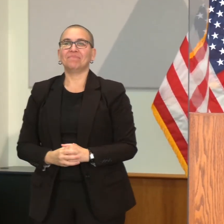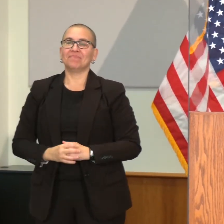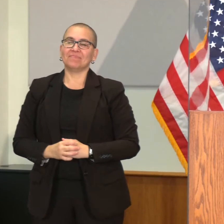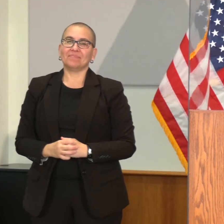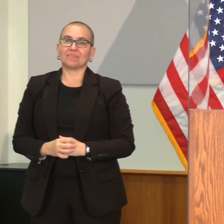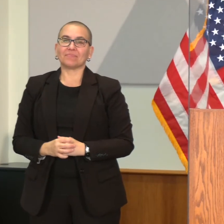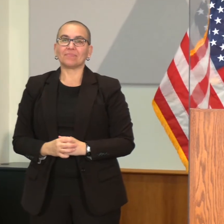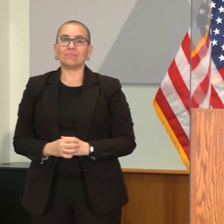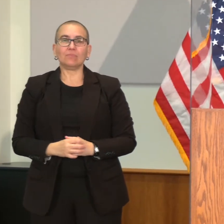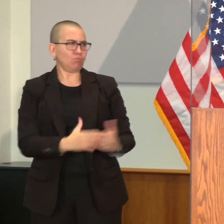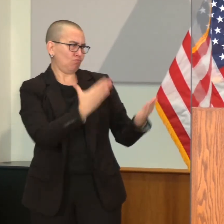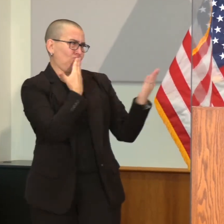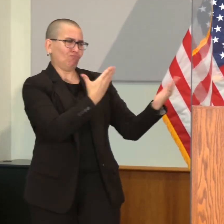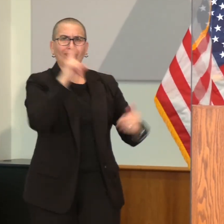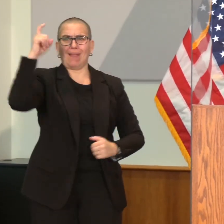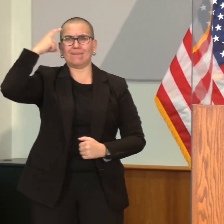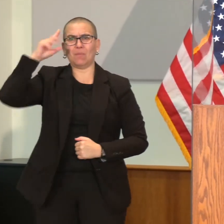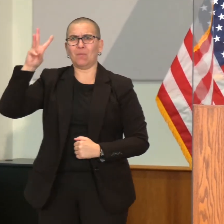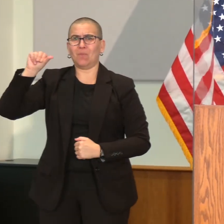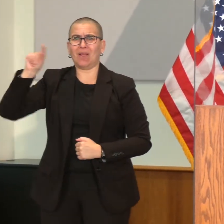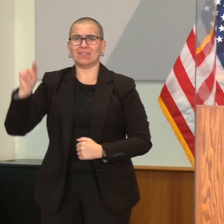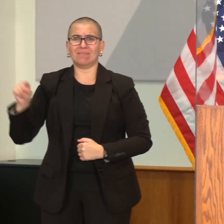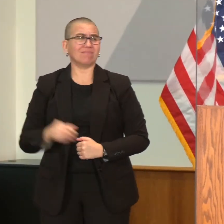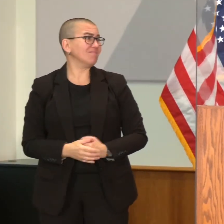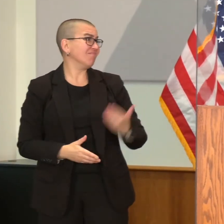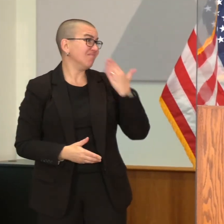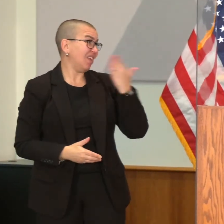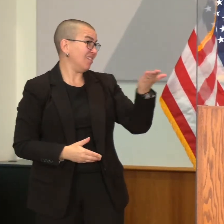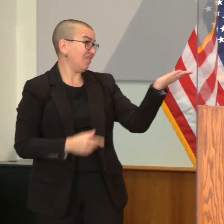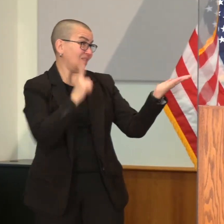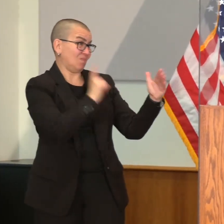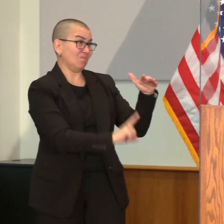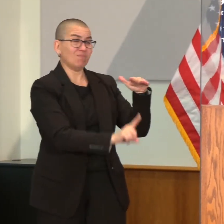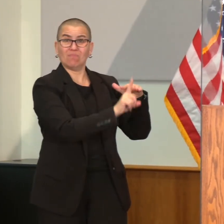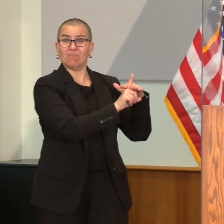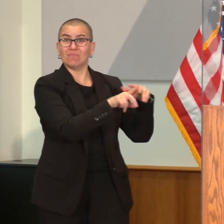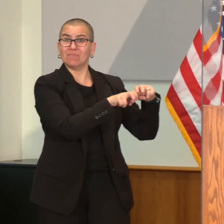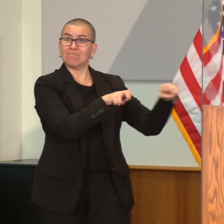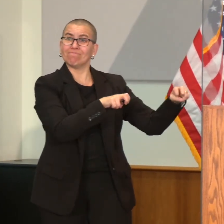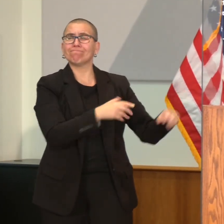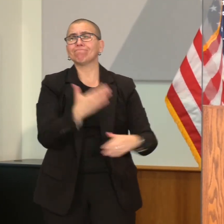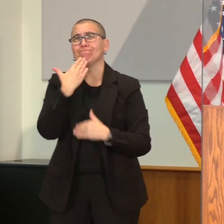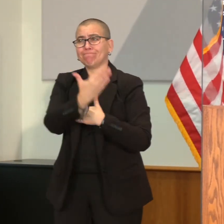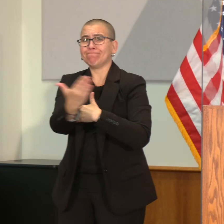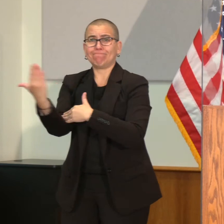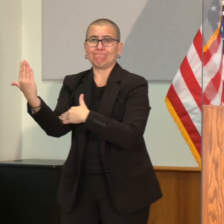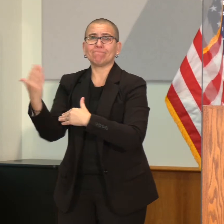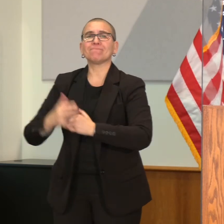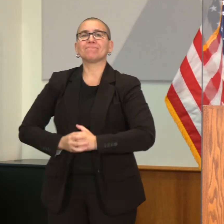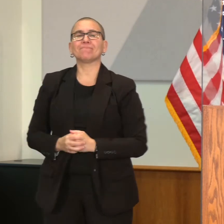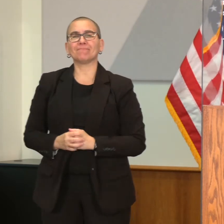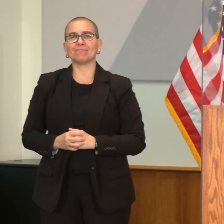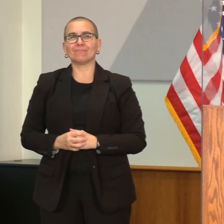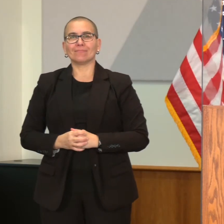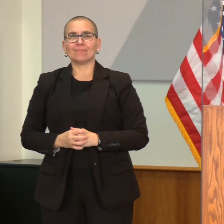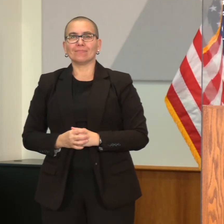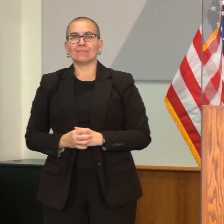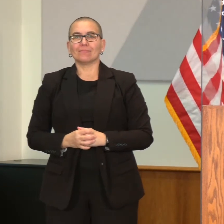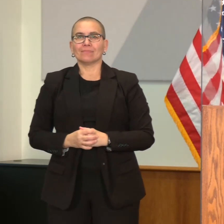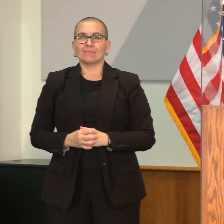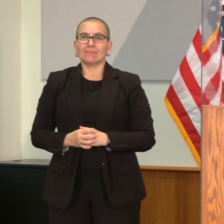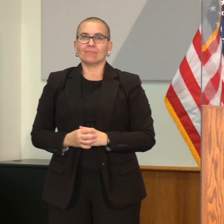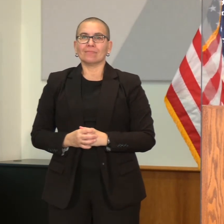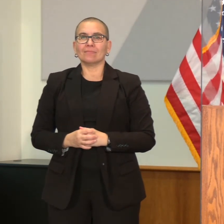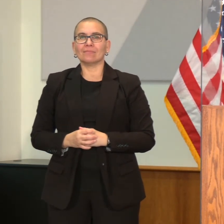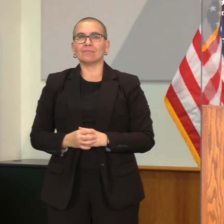Thank you, Governor, and thank you everyone for being here this morning. I started off